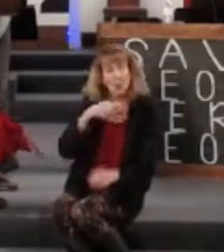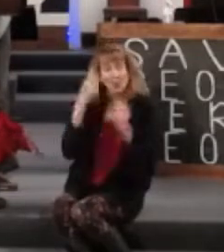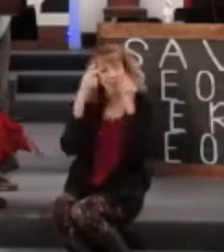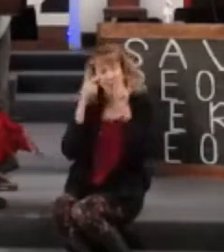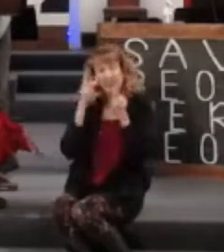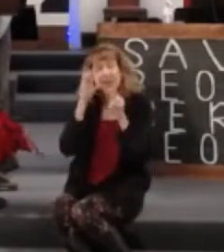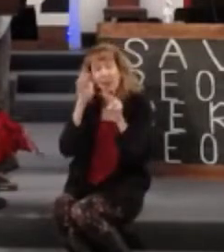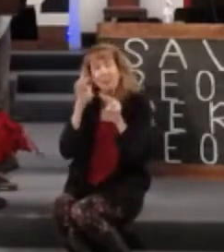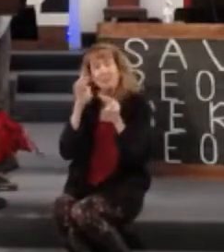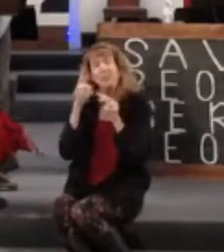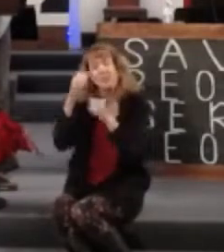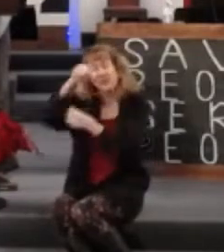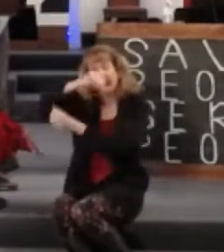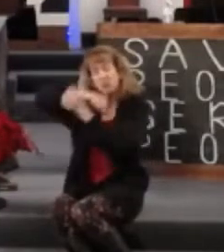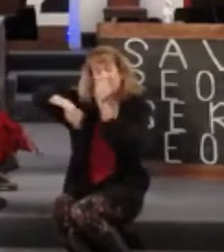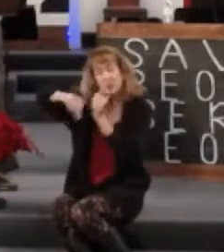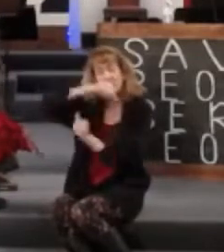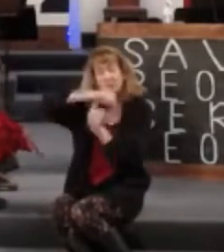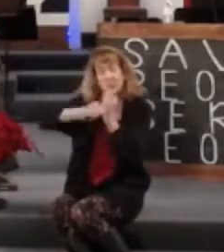others."